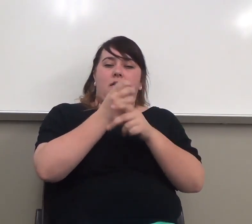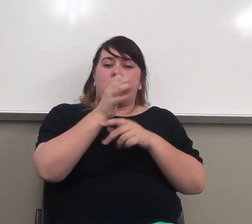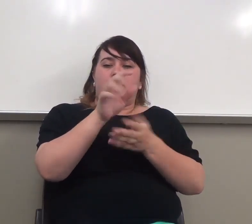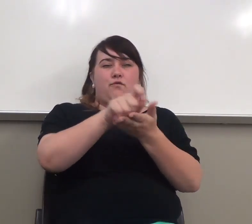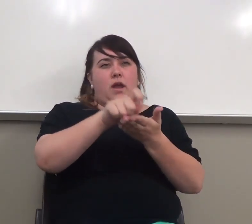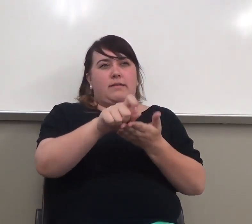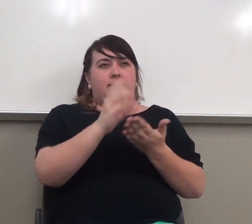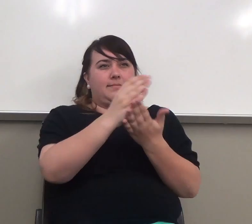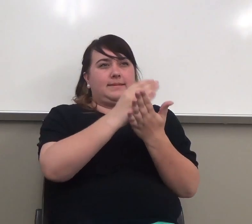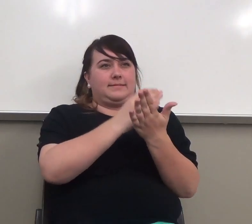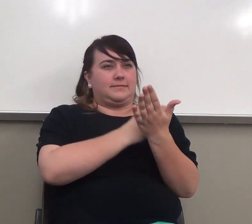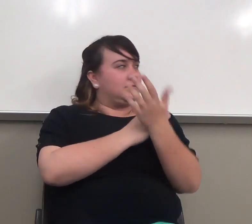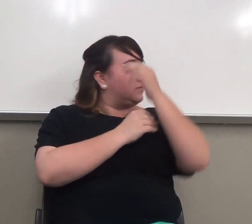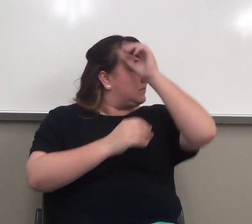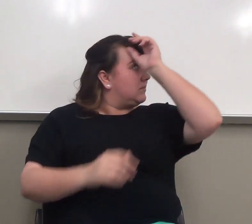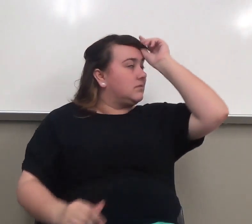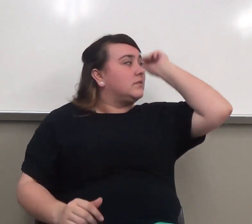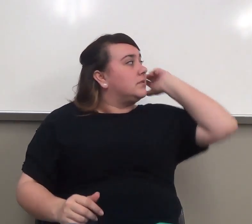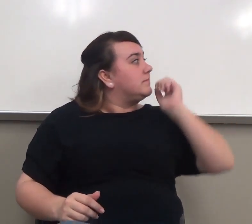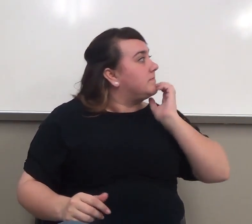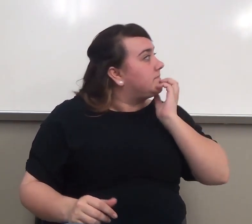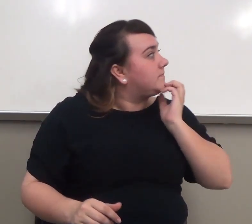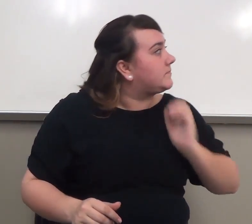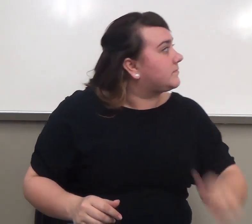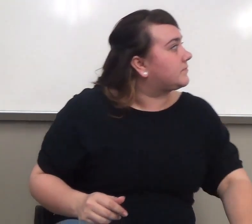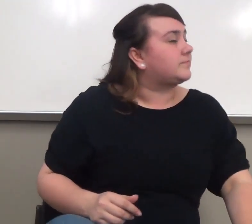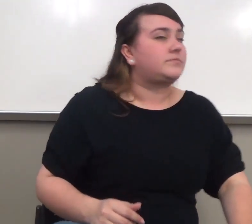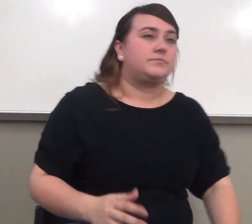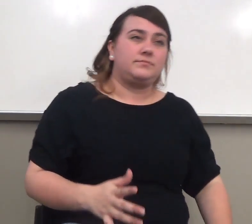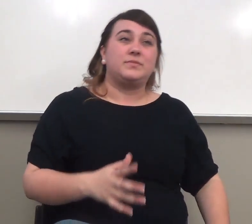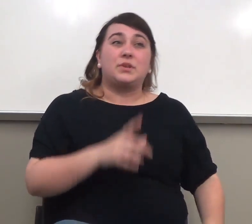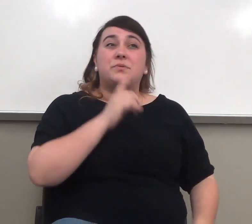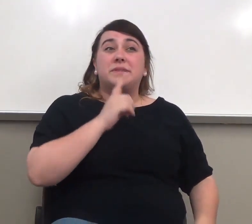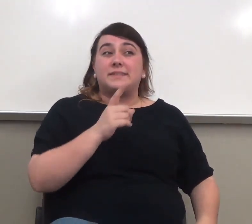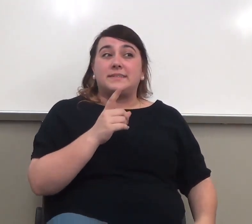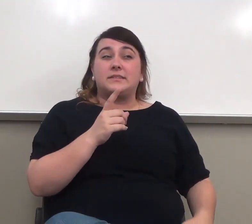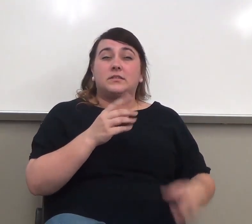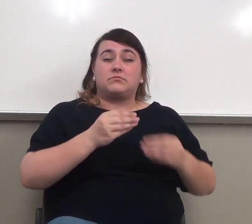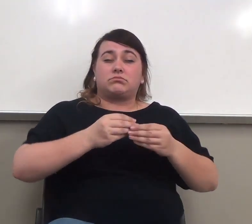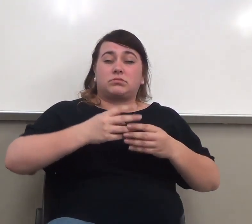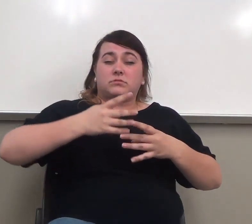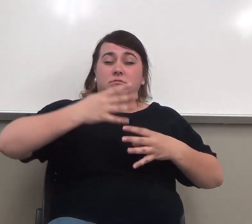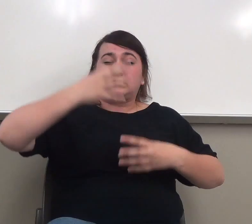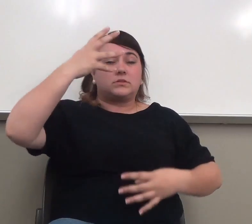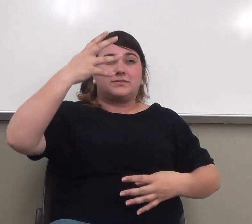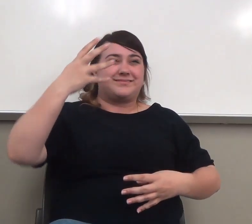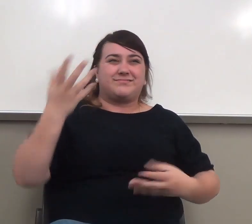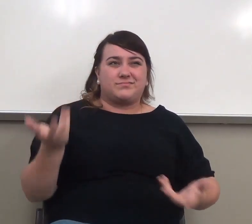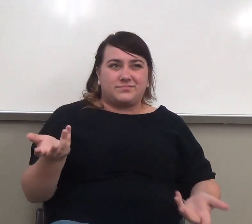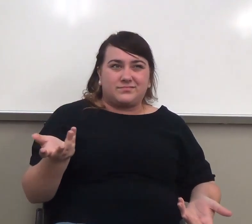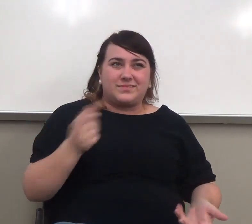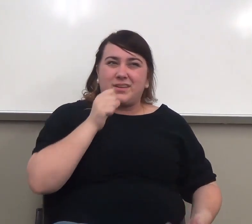follow when you do this, okay? So on this list of types of